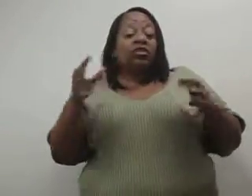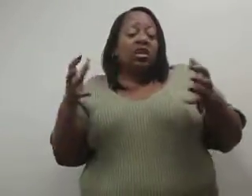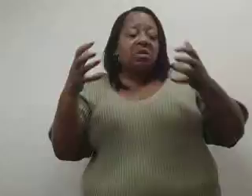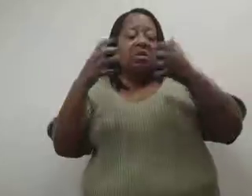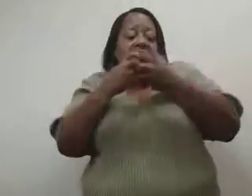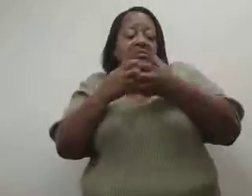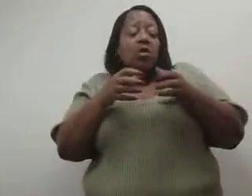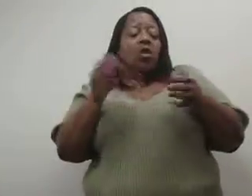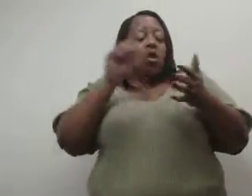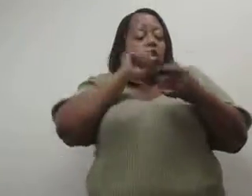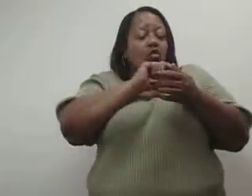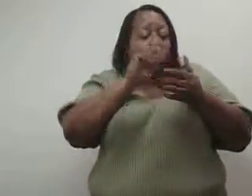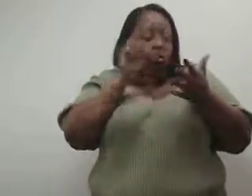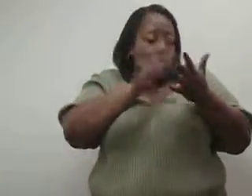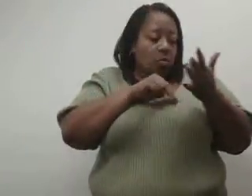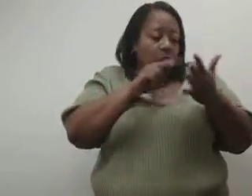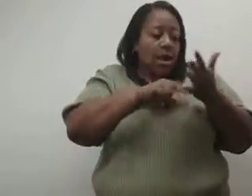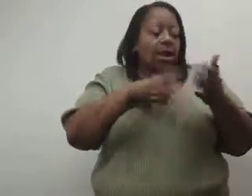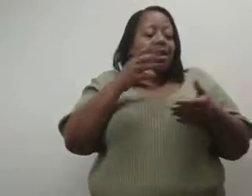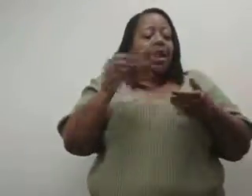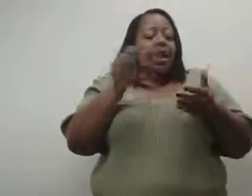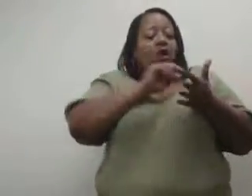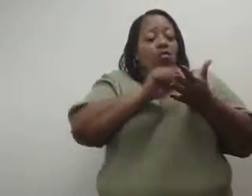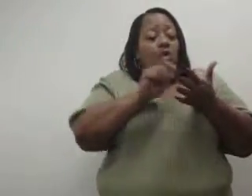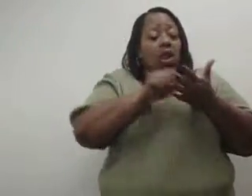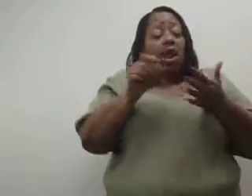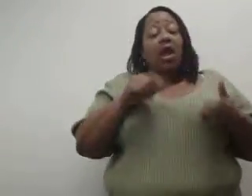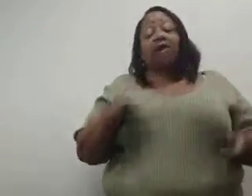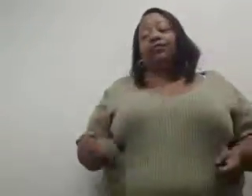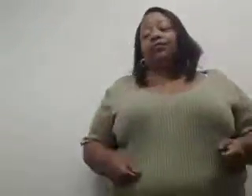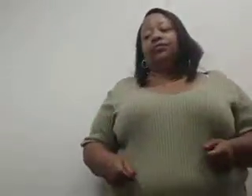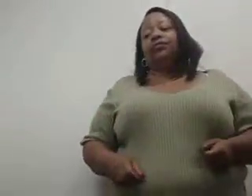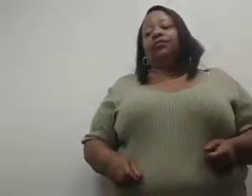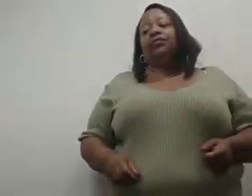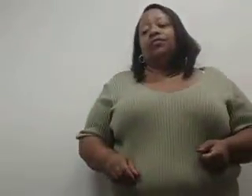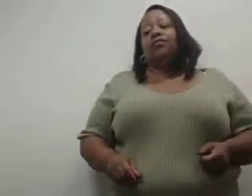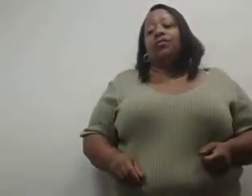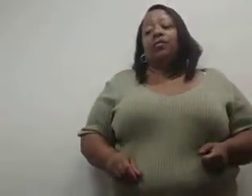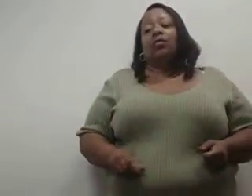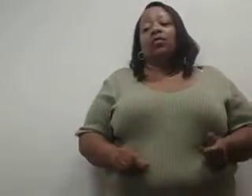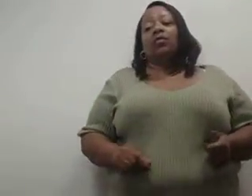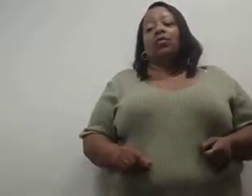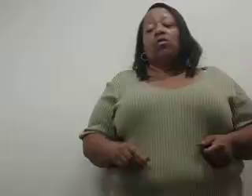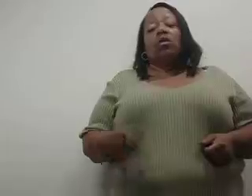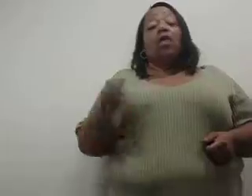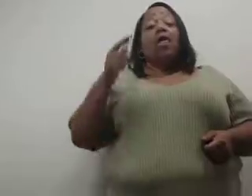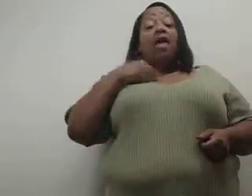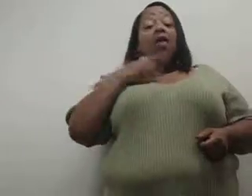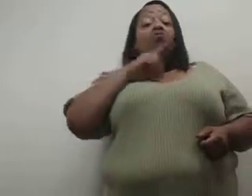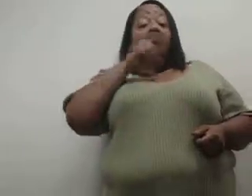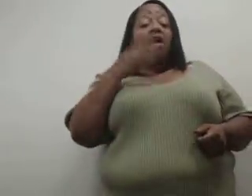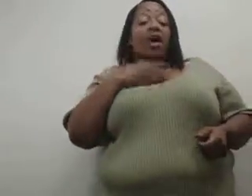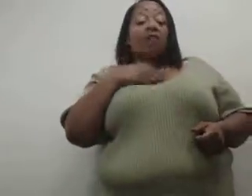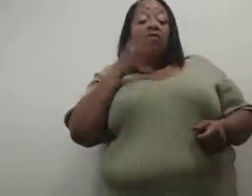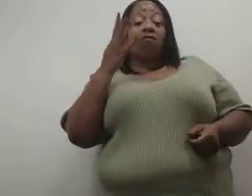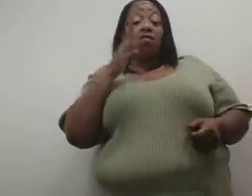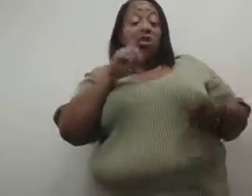my students. So what I do with this class is I have 4 content areas that I determine